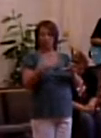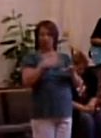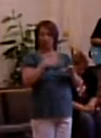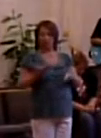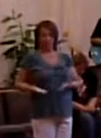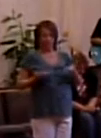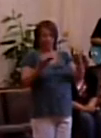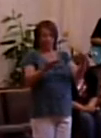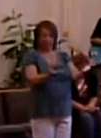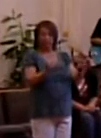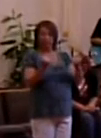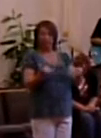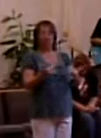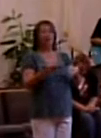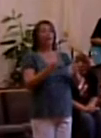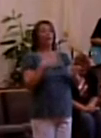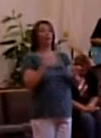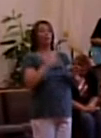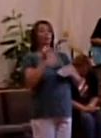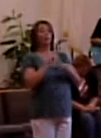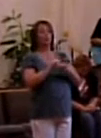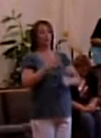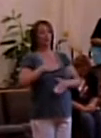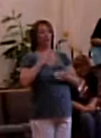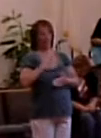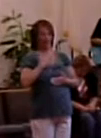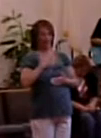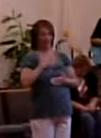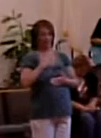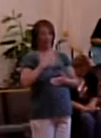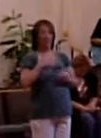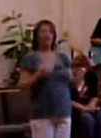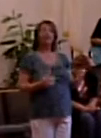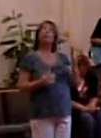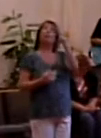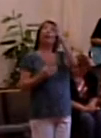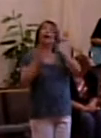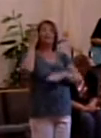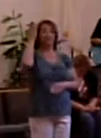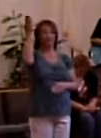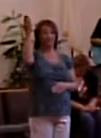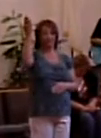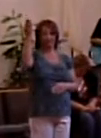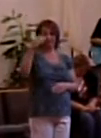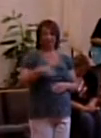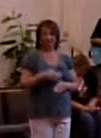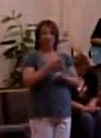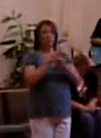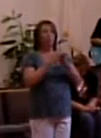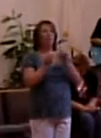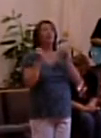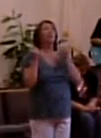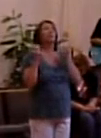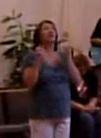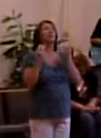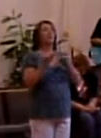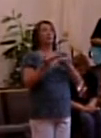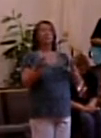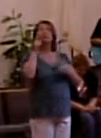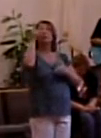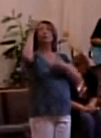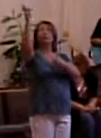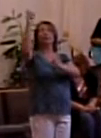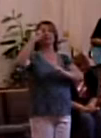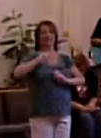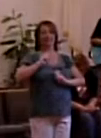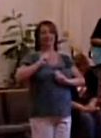tithes and our offerings, let us do it joyfully, returning to you, just part of the many blessings you've given us.